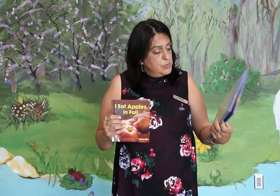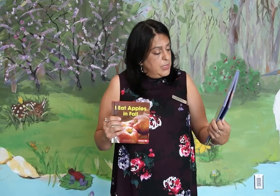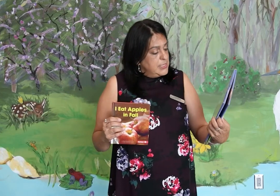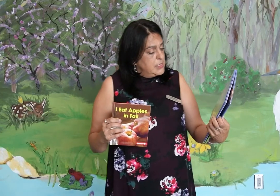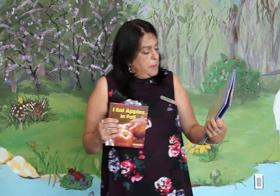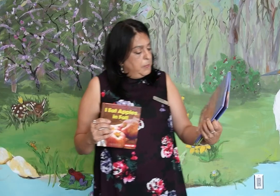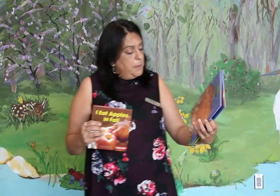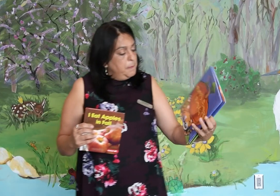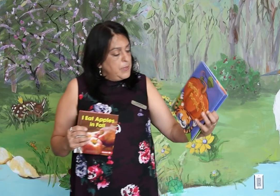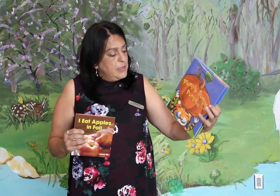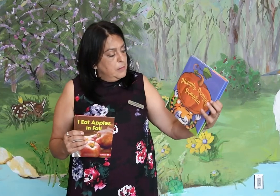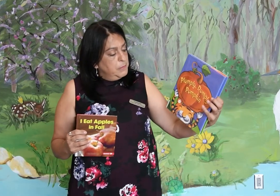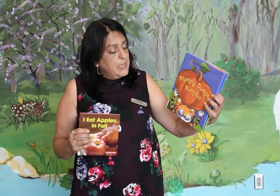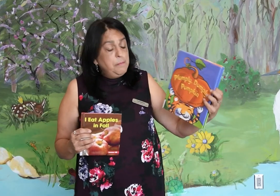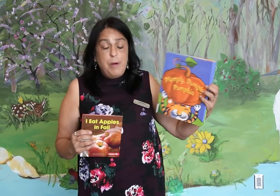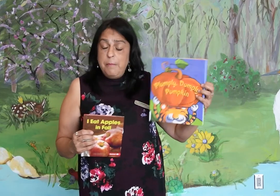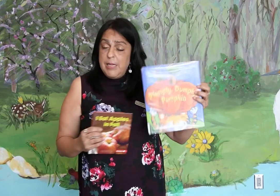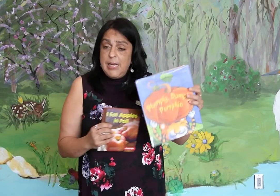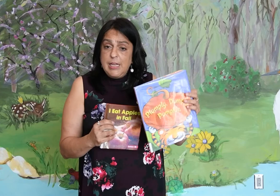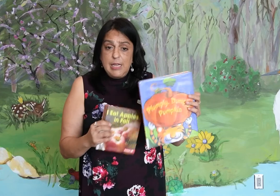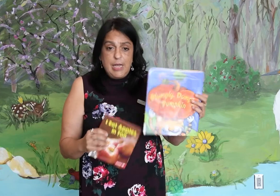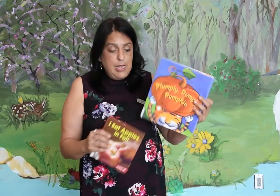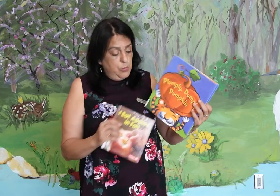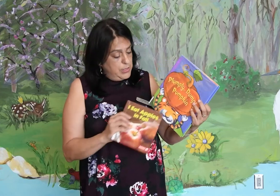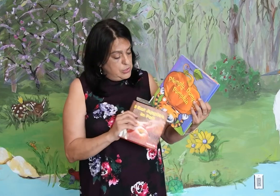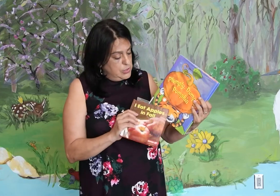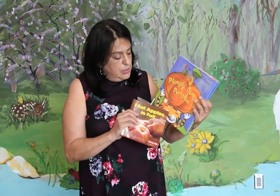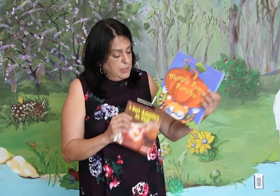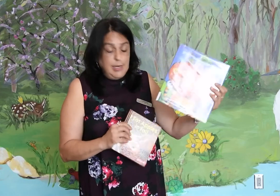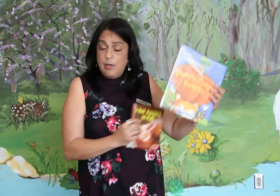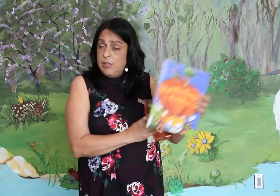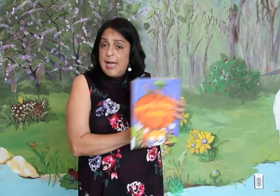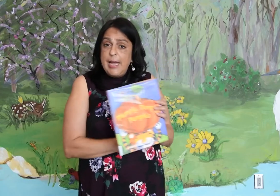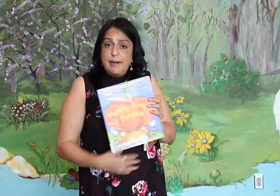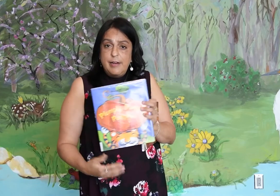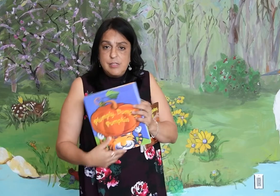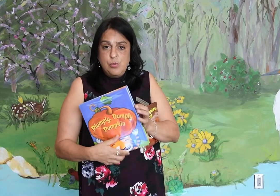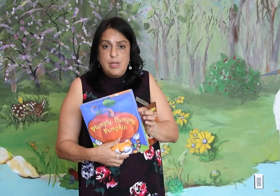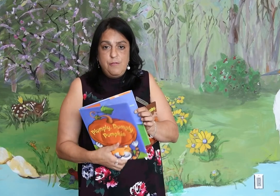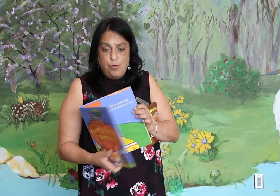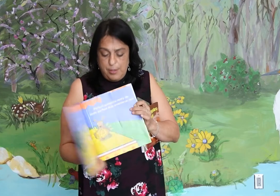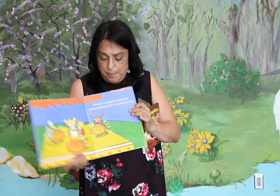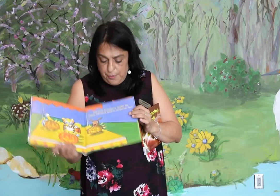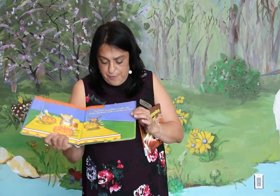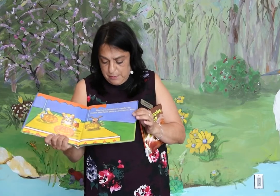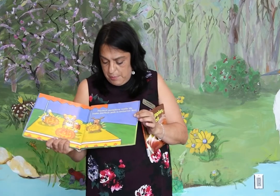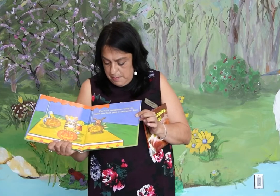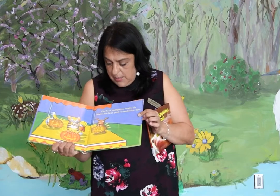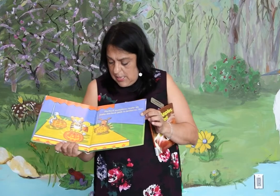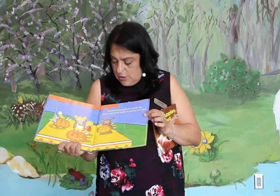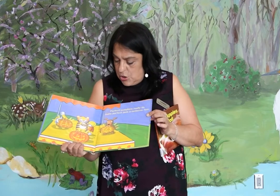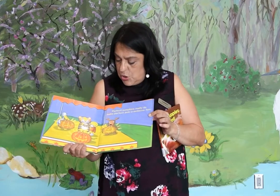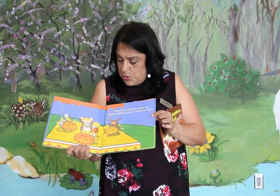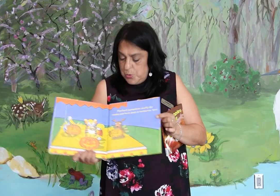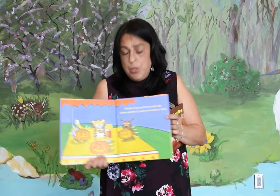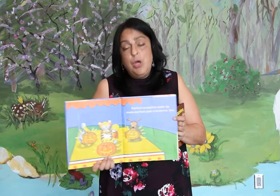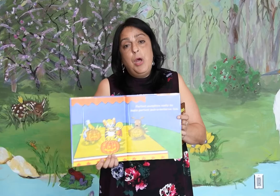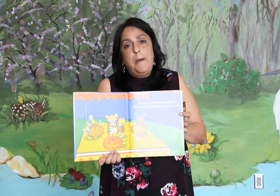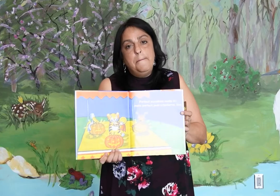is Plumpy Dumpy Pumpkin, in which little Tiger is looking for the perfect pumpkin to make